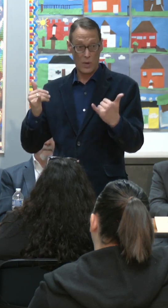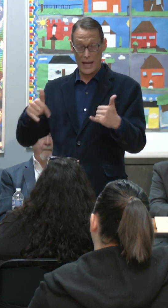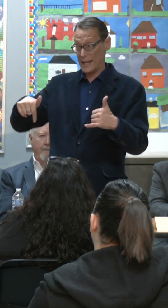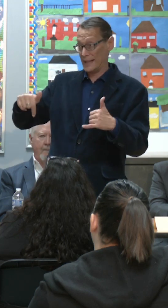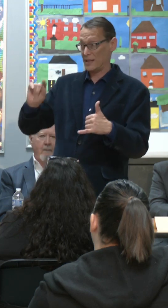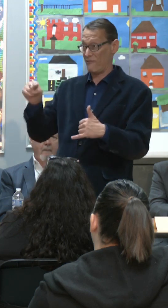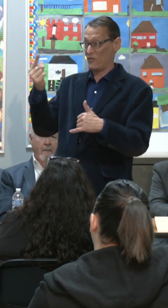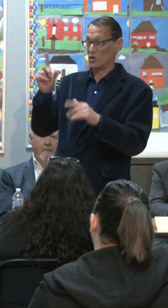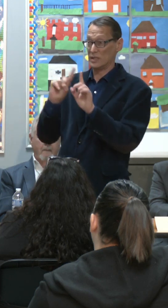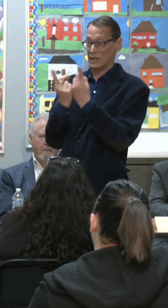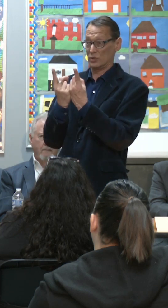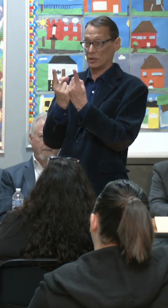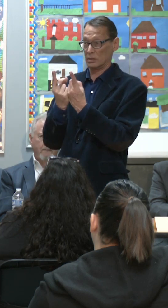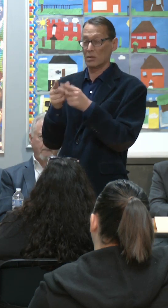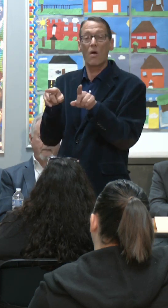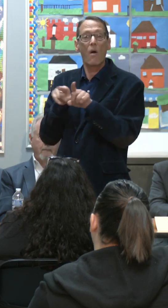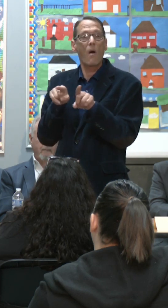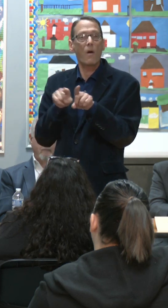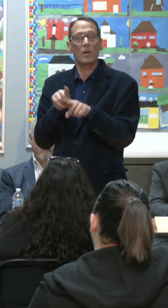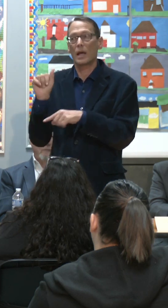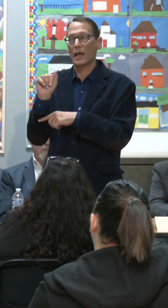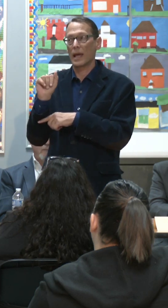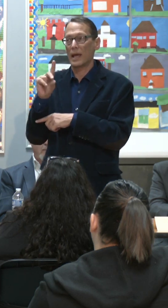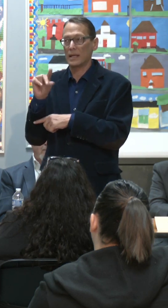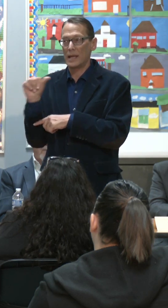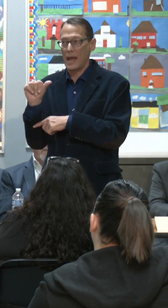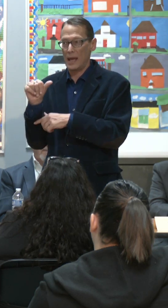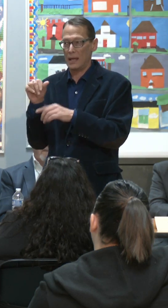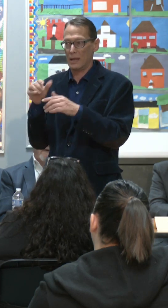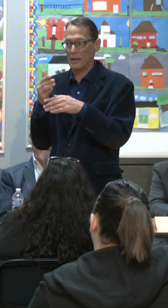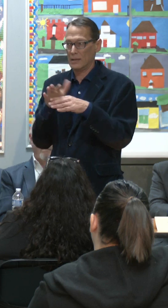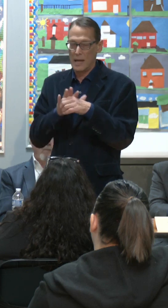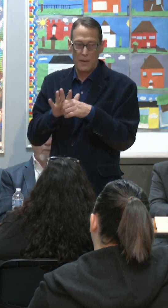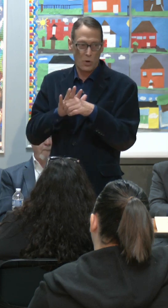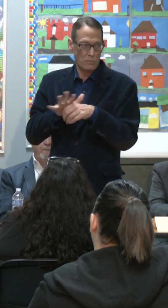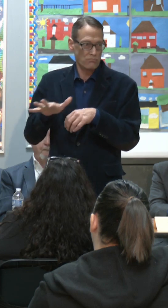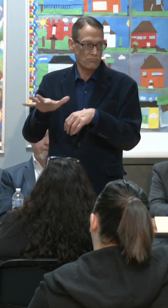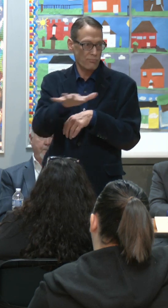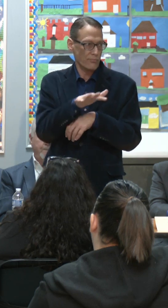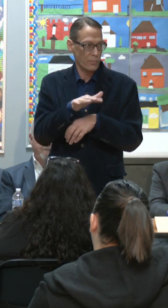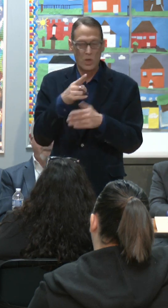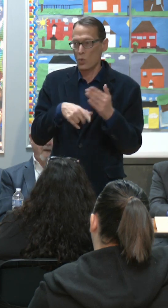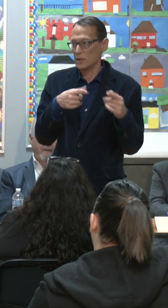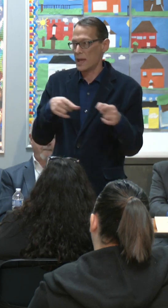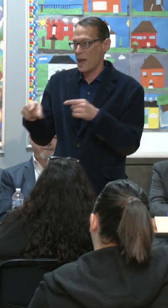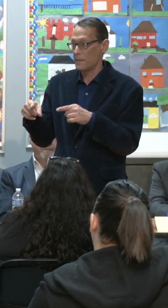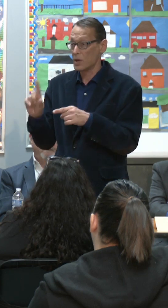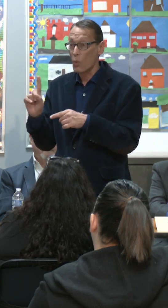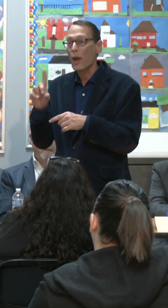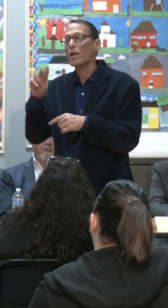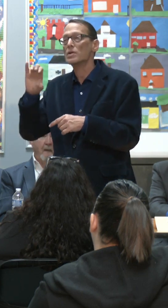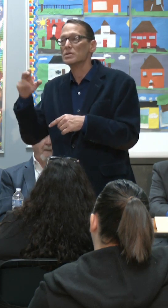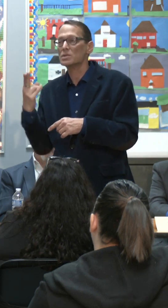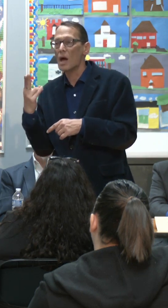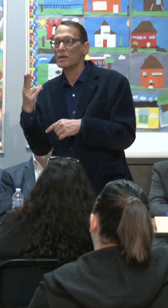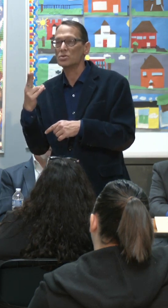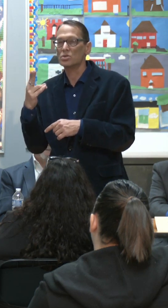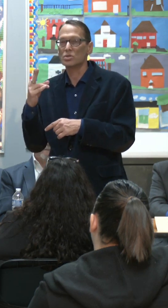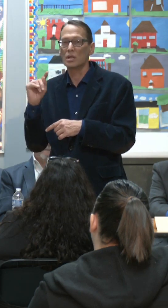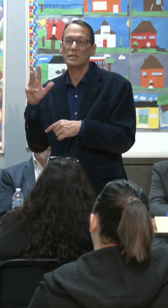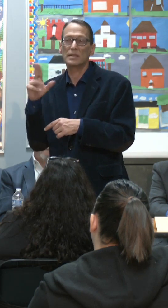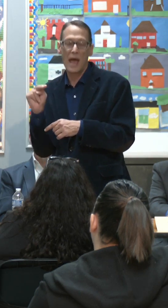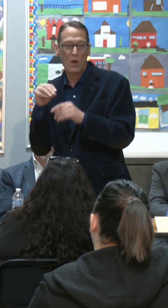to keep sustaining that, and we'll be doing a quarterly crime update meeting next week. That we'll